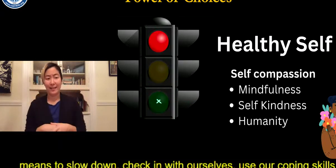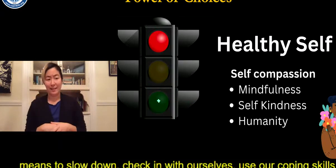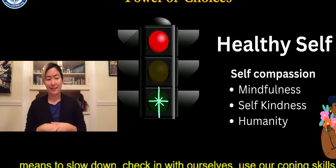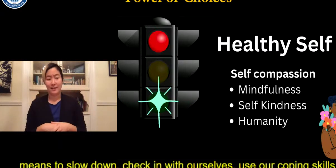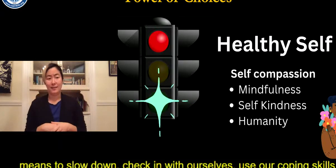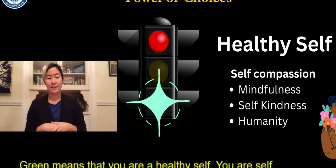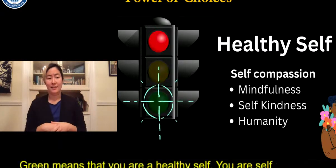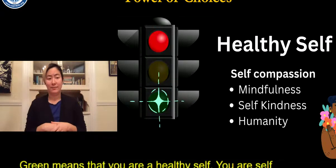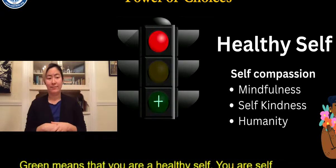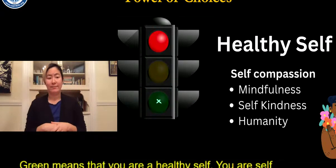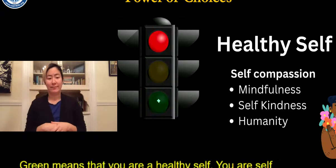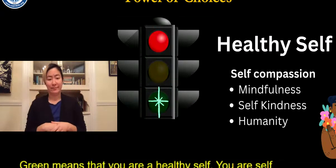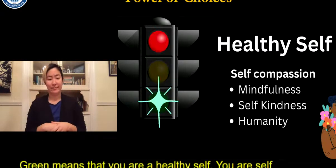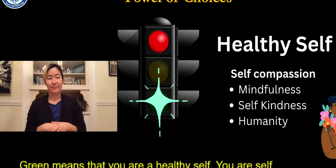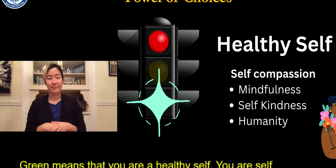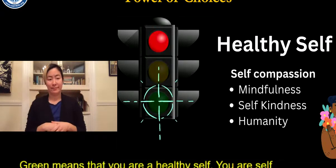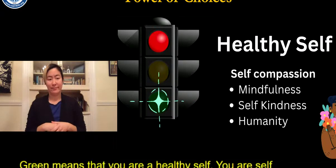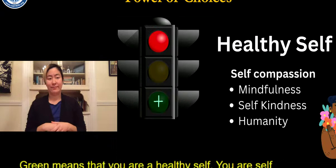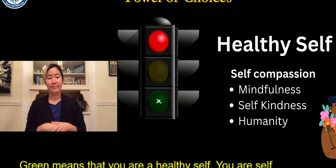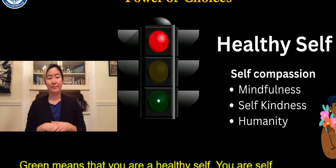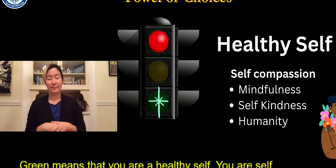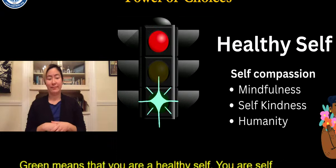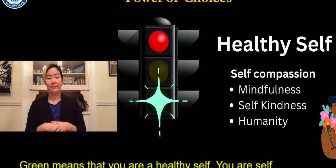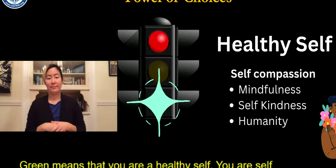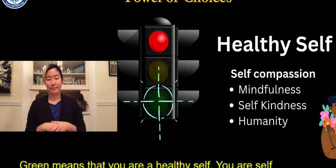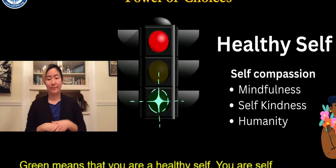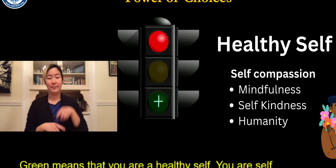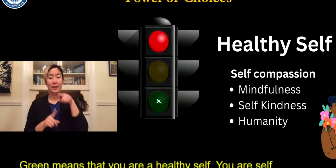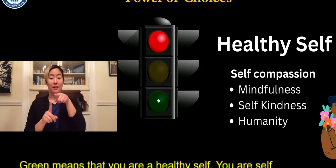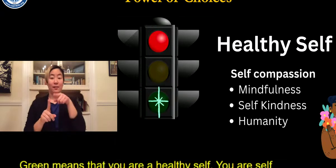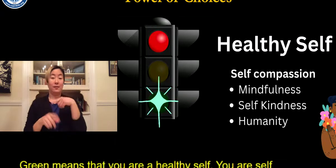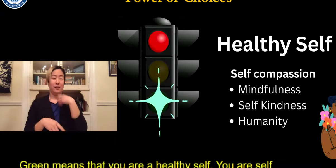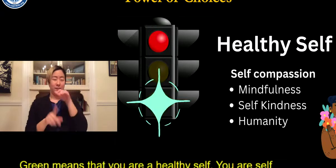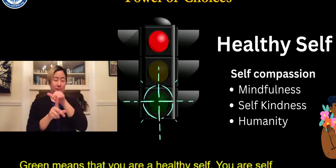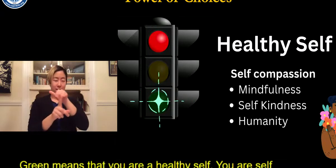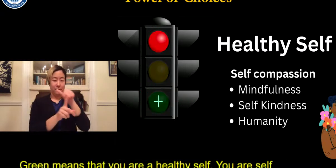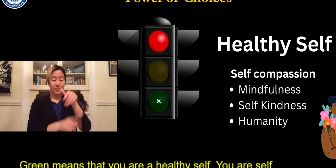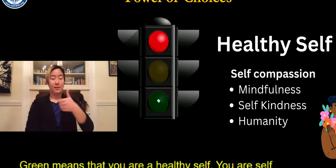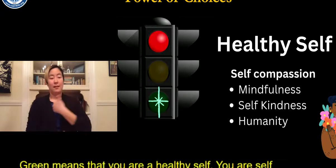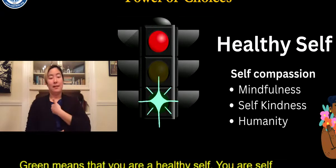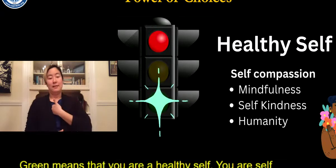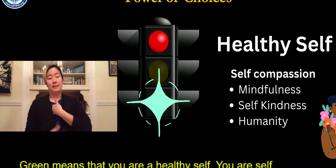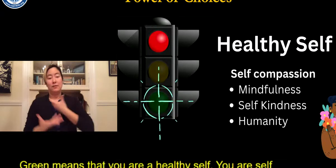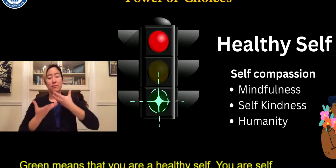partners, coworkers, just anyone that you come across in your general everyday life.